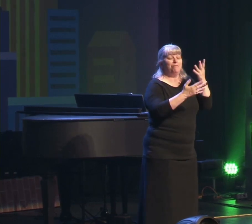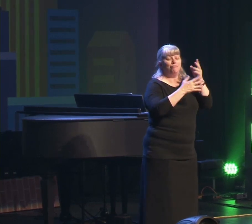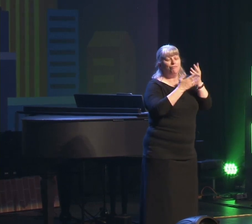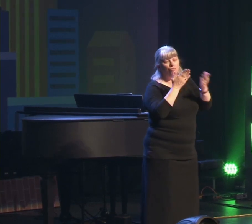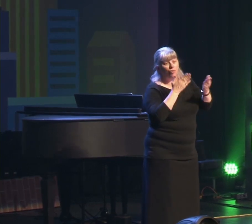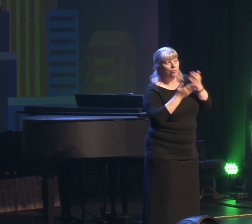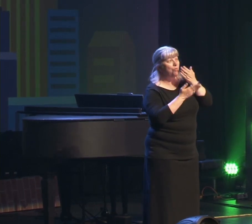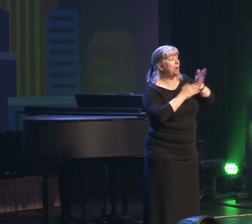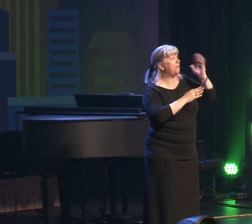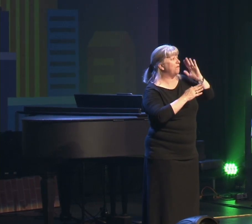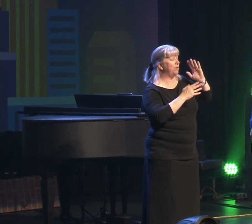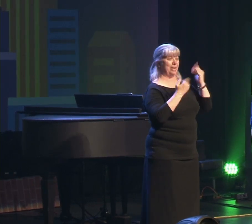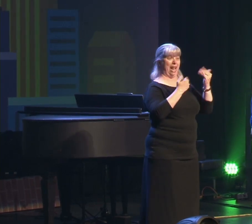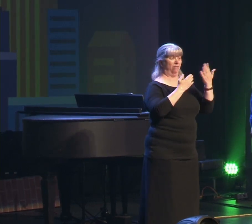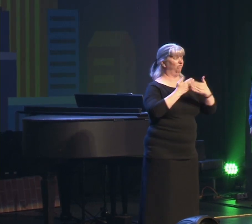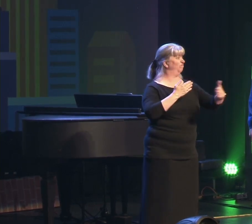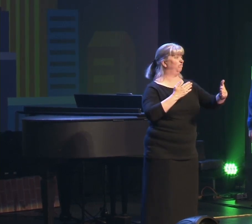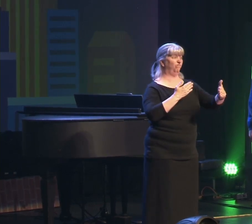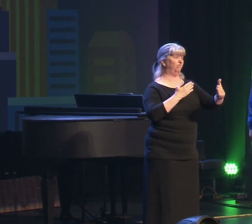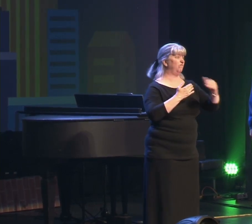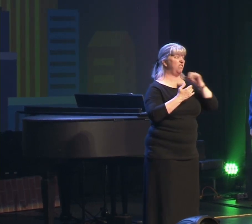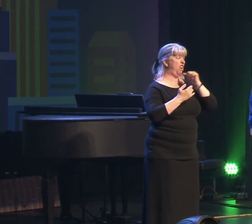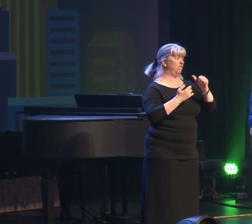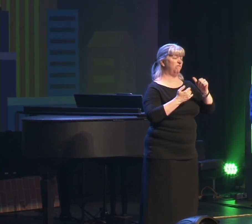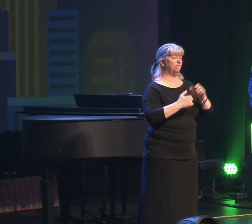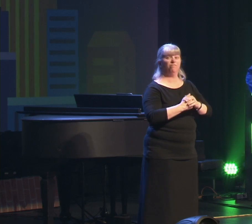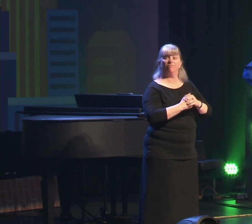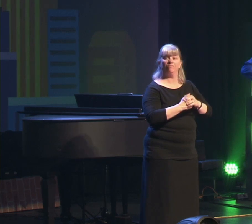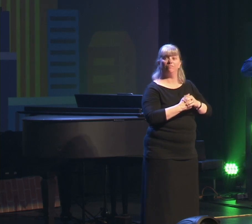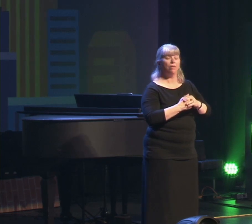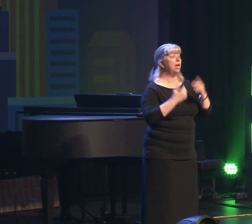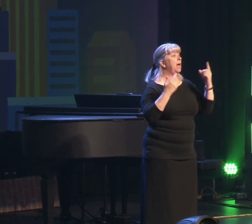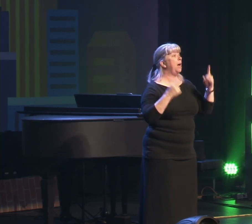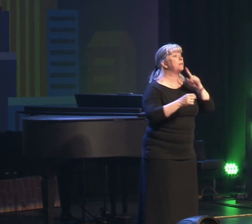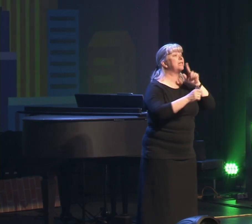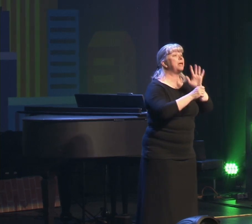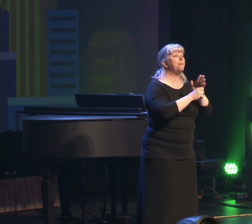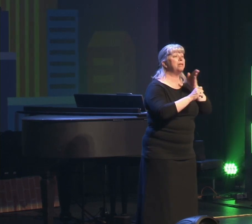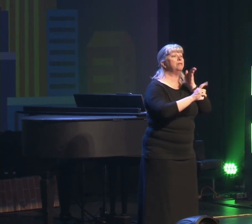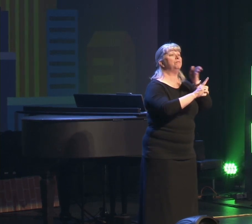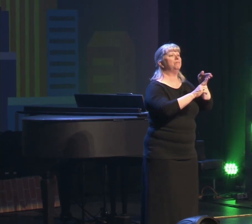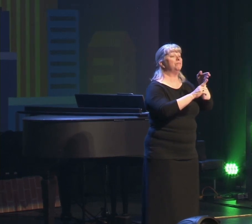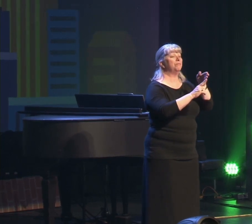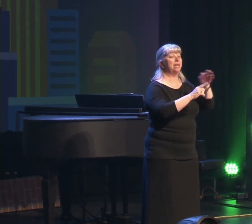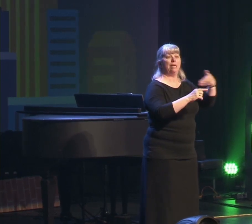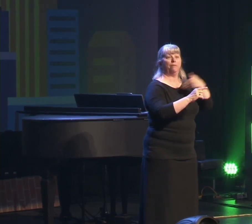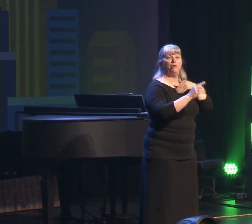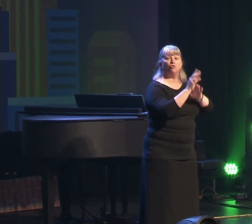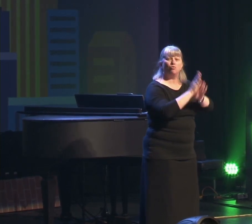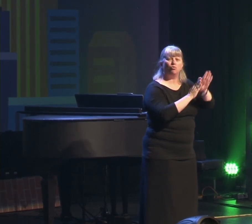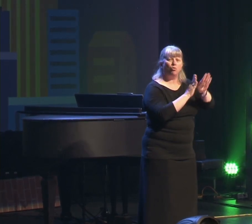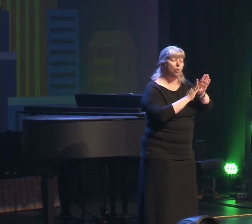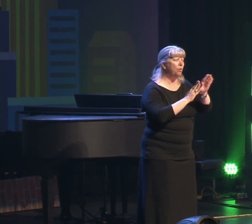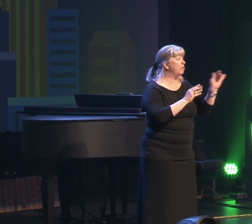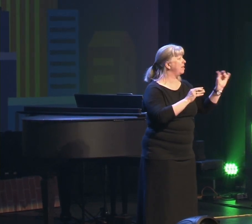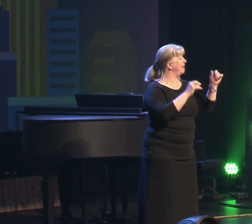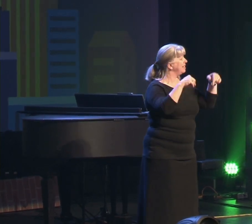might have served us very well, but they will not serve us now? And what happens if we commit ourselves to that kind of spiritual growth,